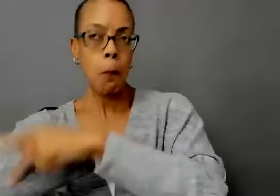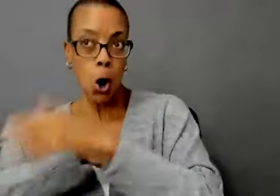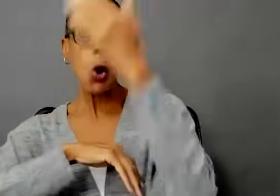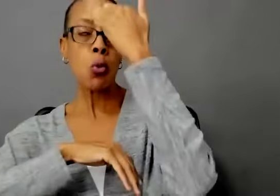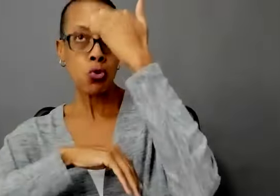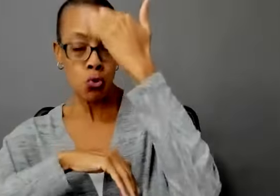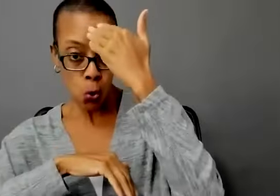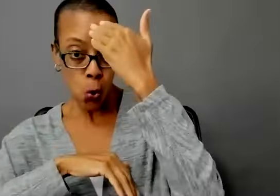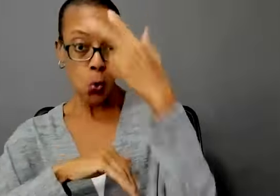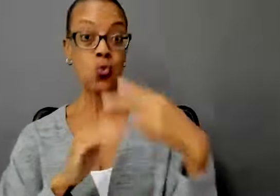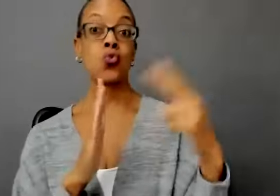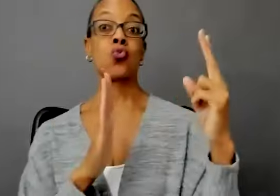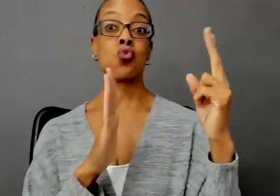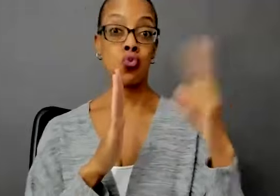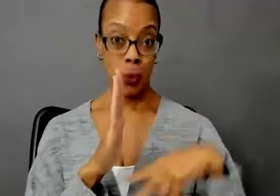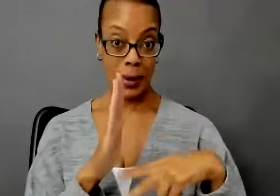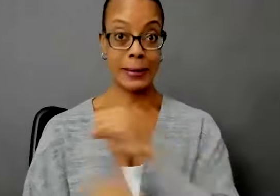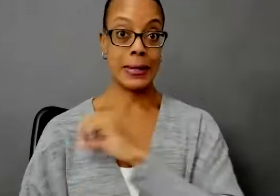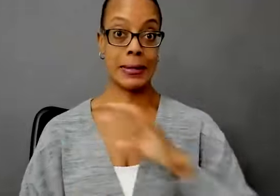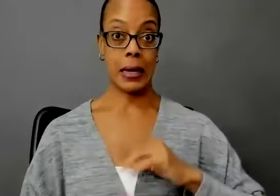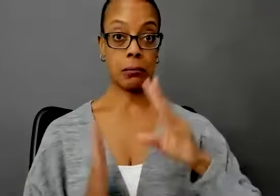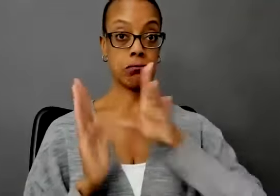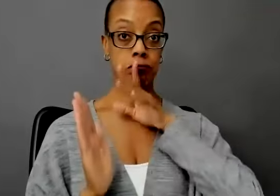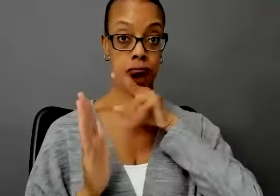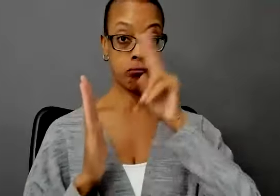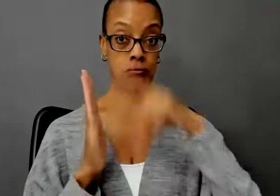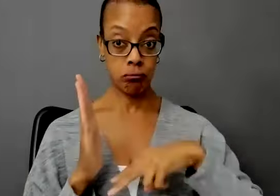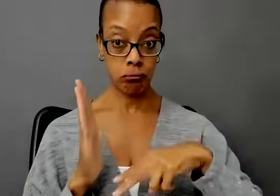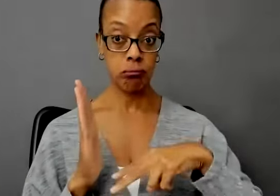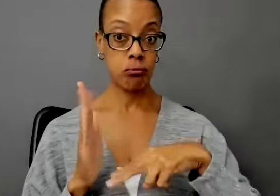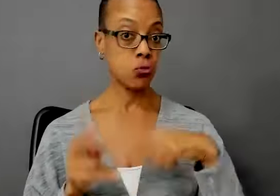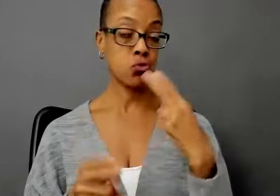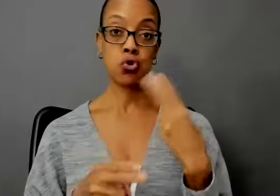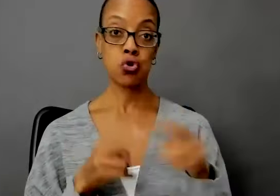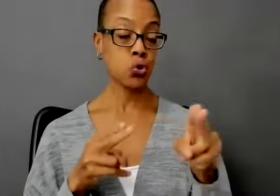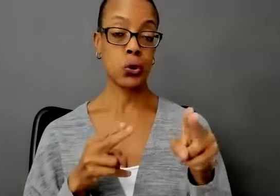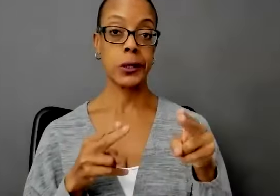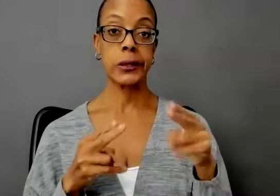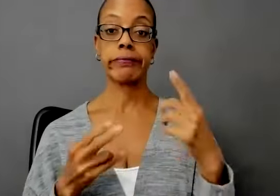read in the Senate, where it was just like a quick high-level debate with a few